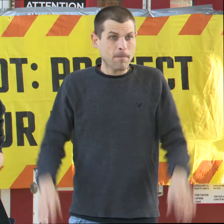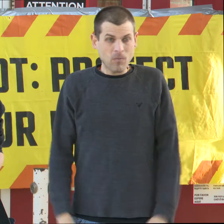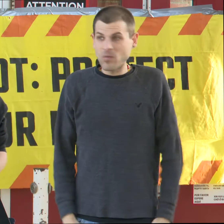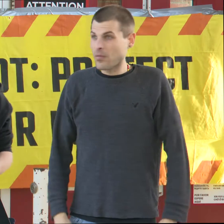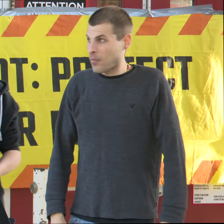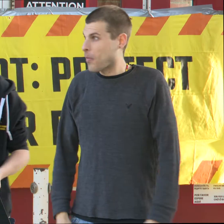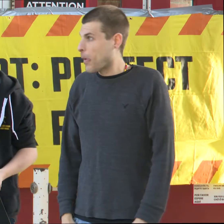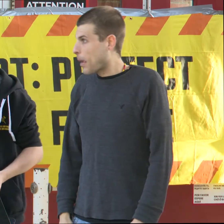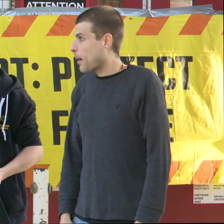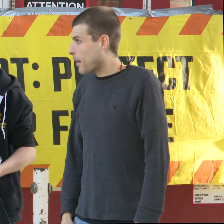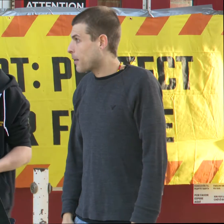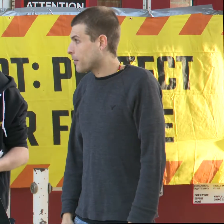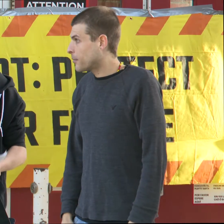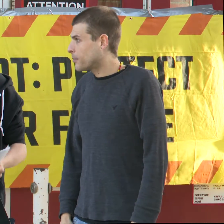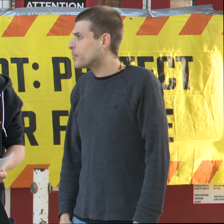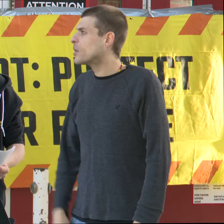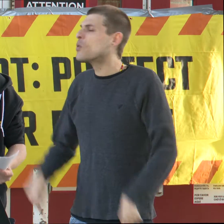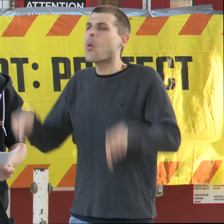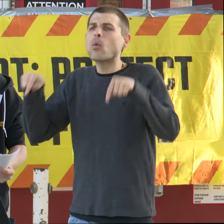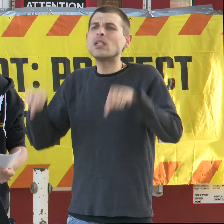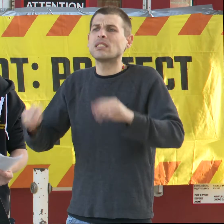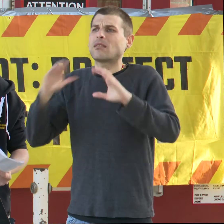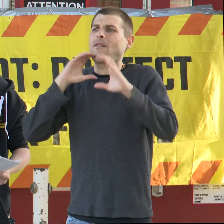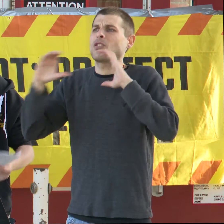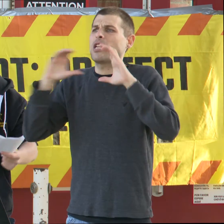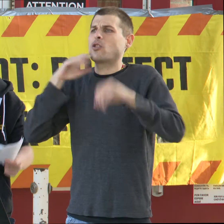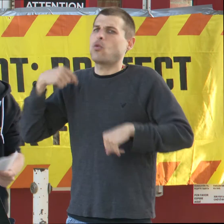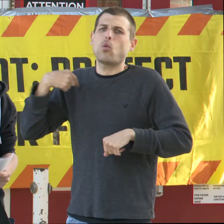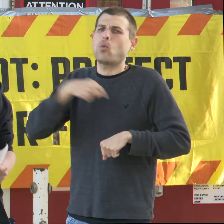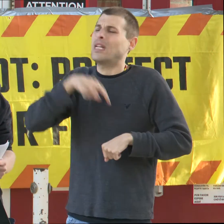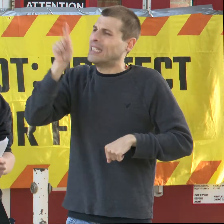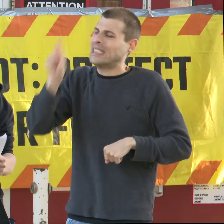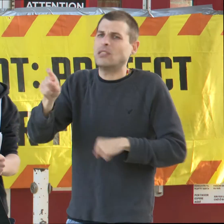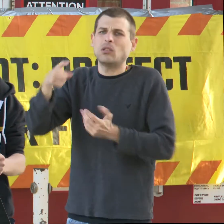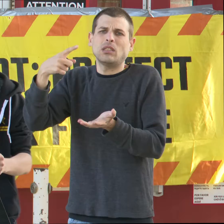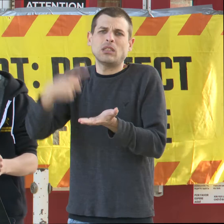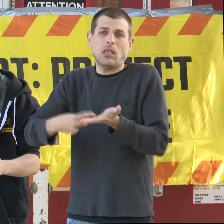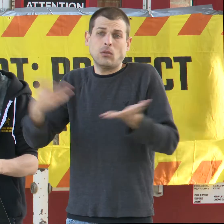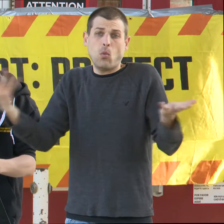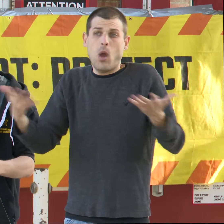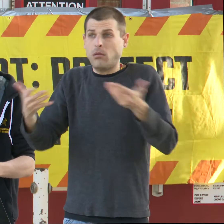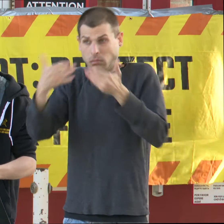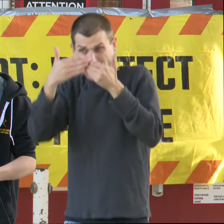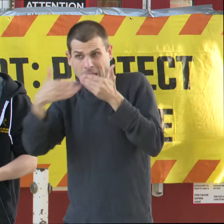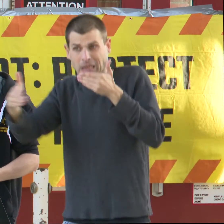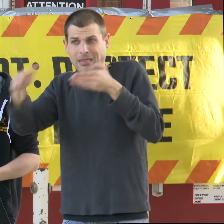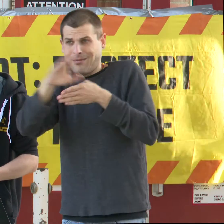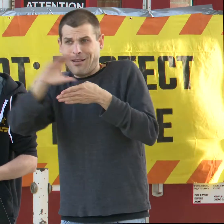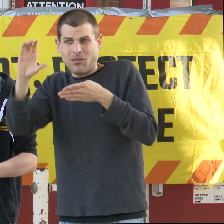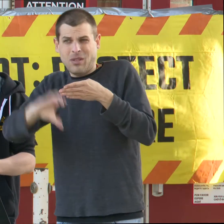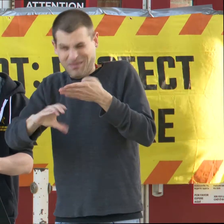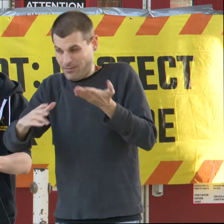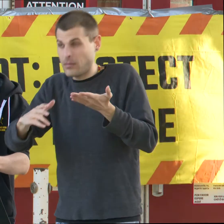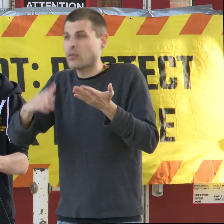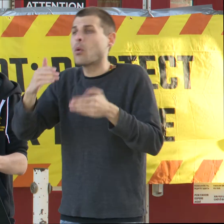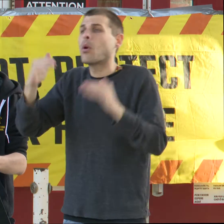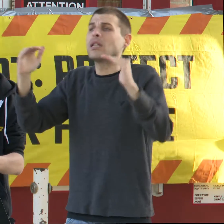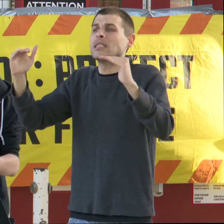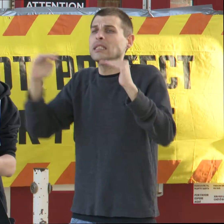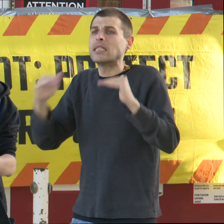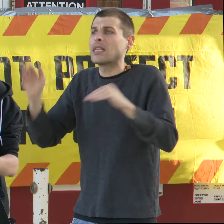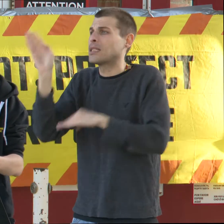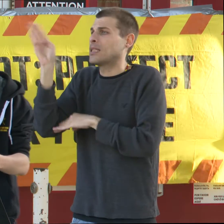And as we are having this conversation, it's important for us to acknowledge, like, what's at stake here, right? And next up is someone who I think can speak